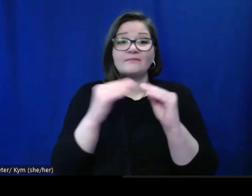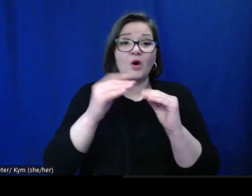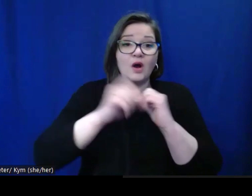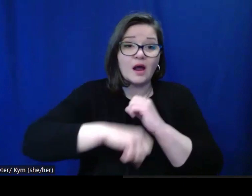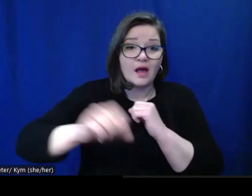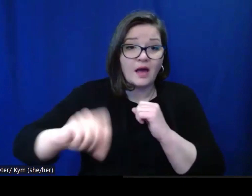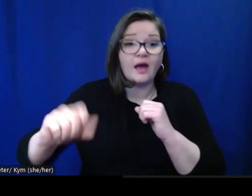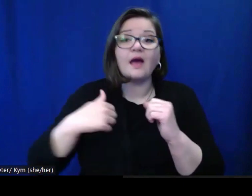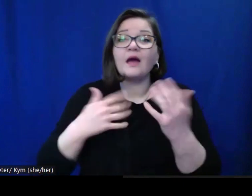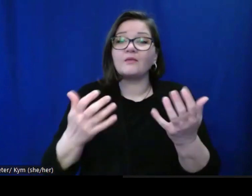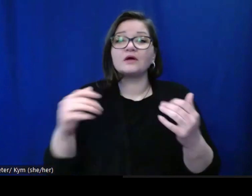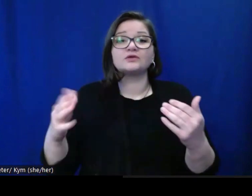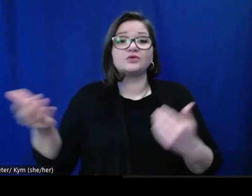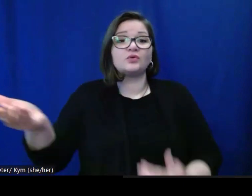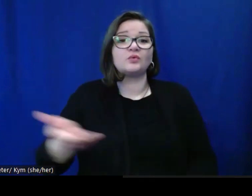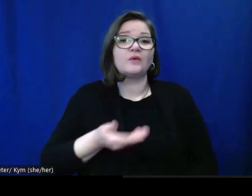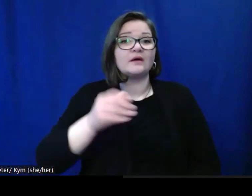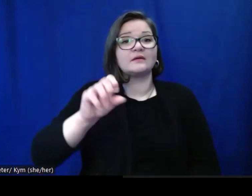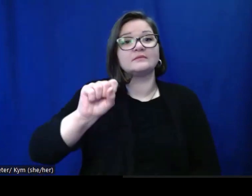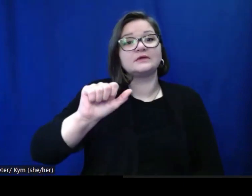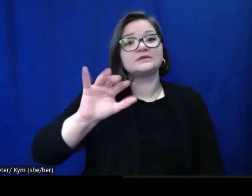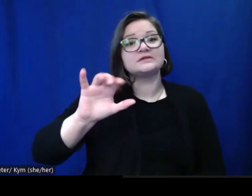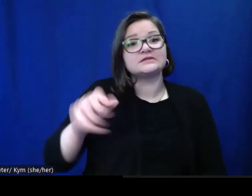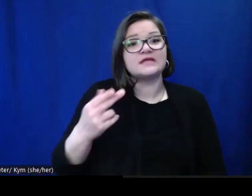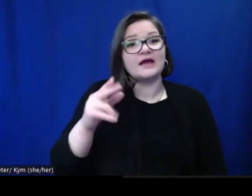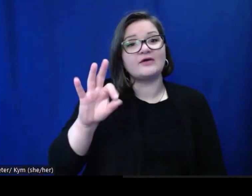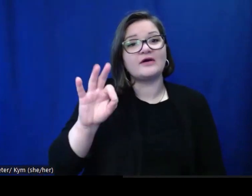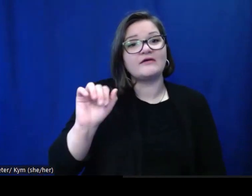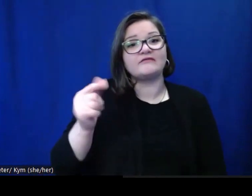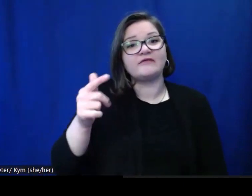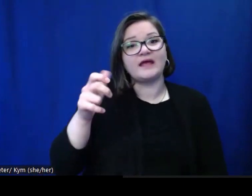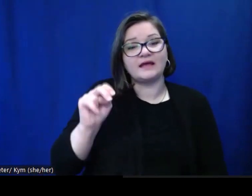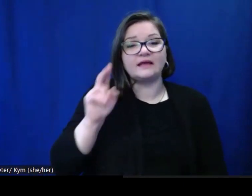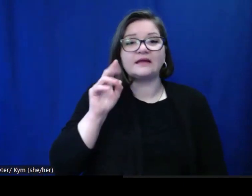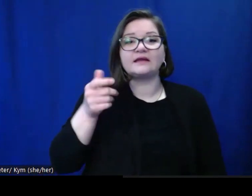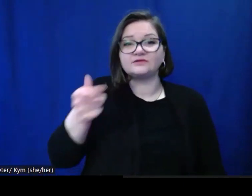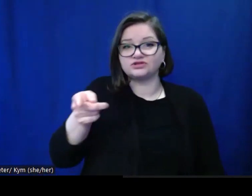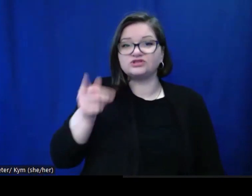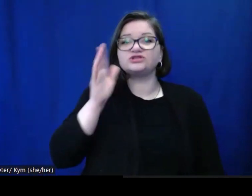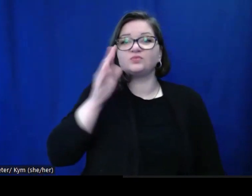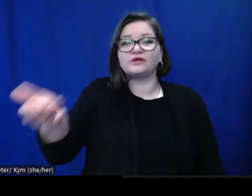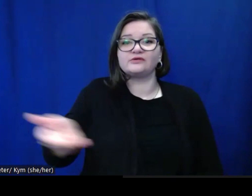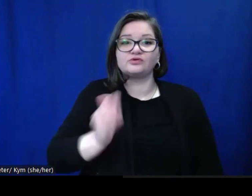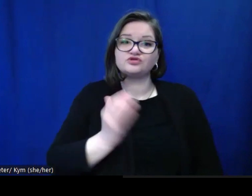to welcome Sarah Fagan, who is going to introduce our first guest. Thank you.